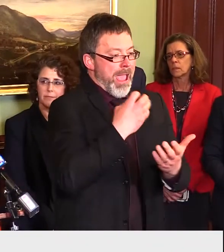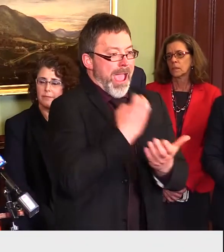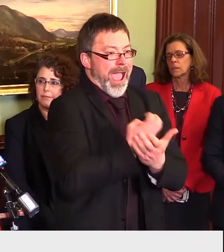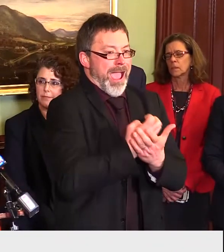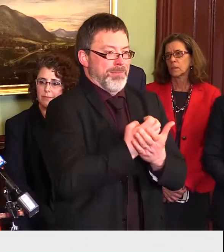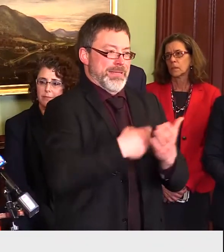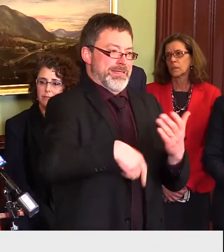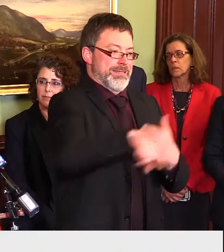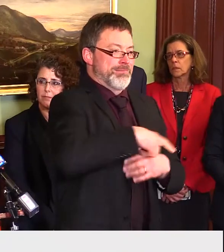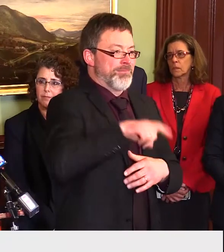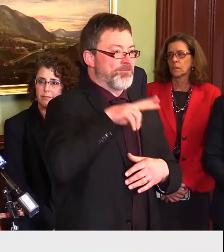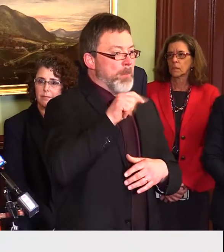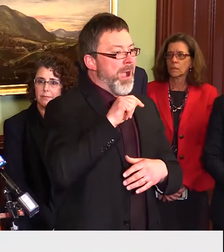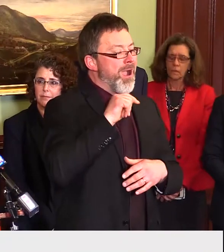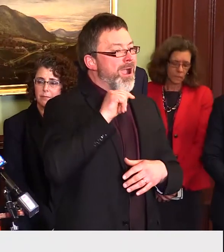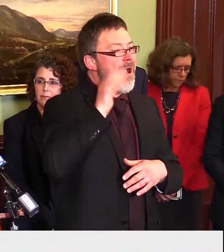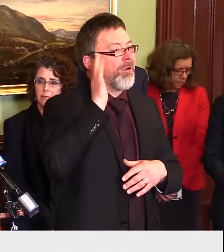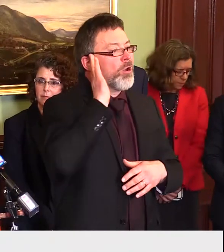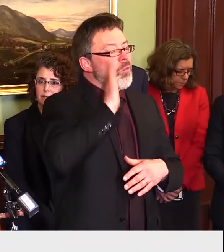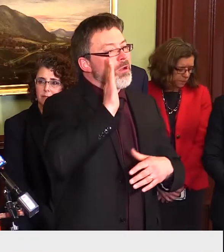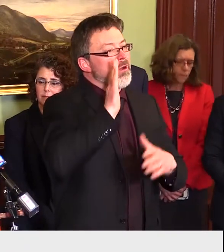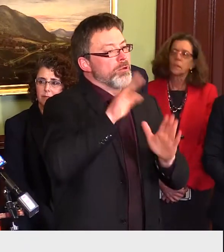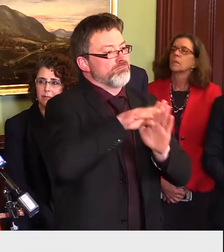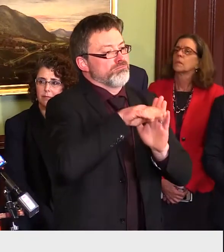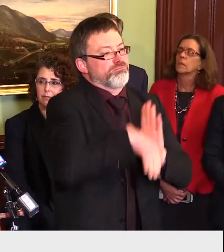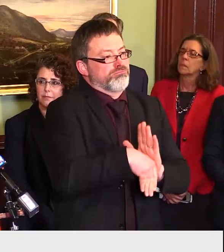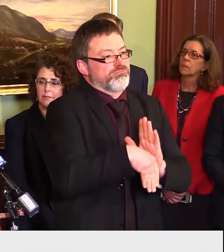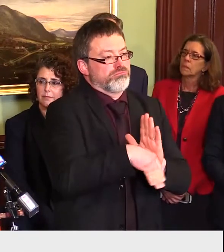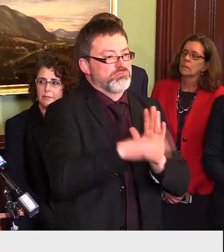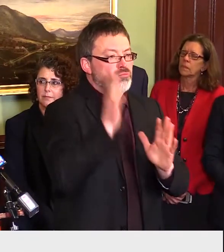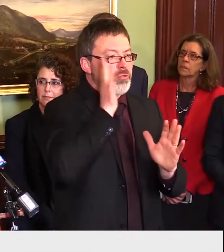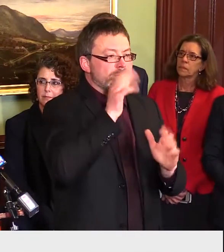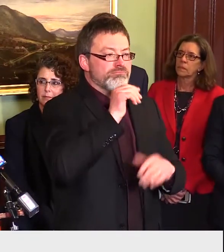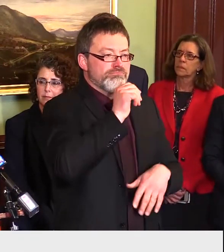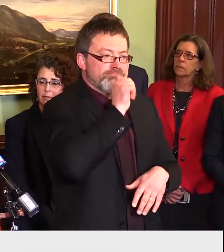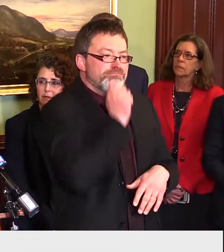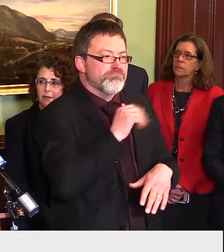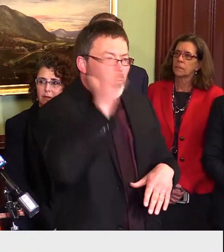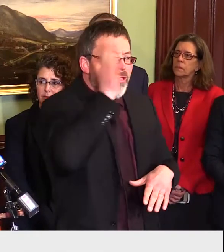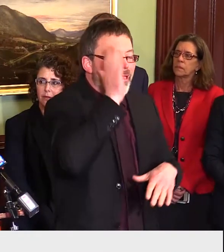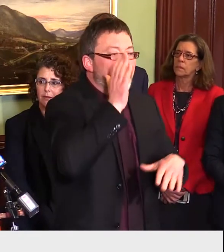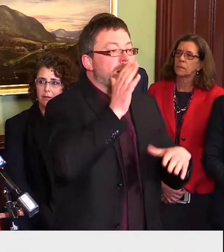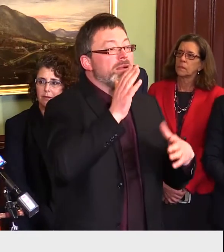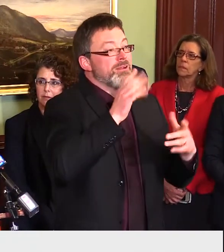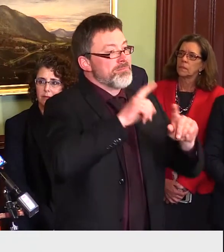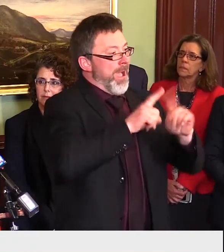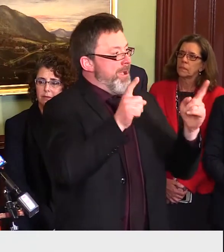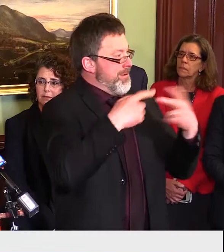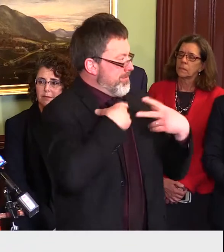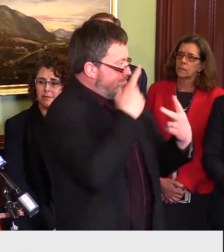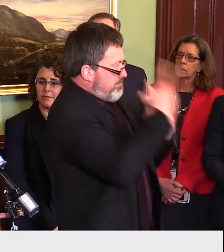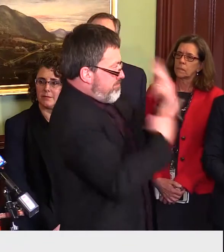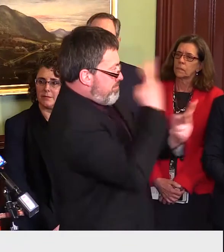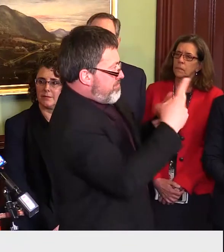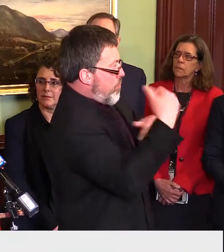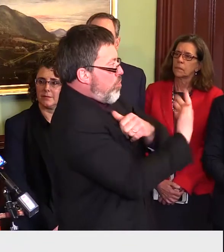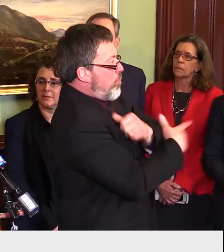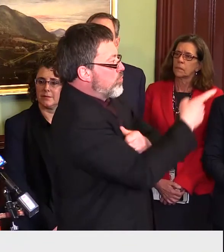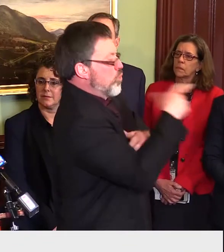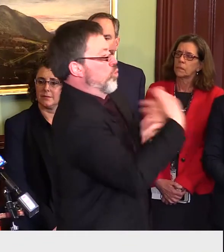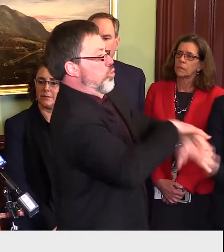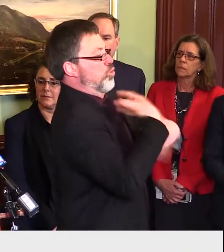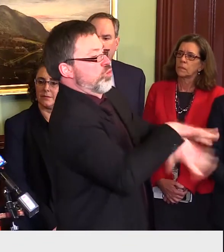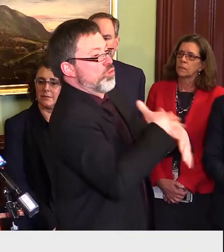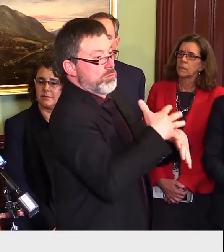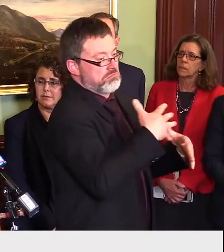communities. I've suspended all non-essential out-of-state travel for state business by state employees. The